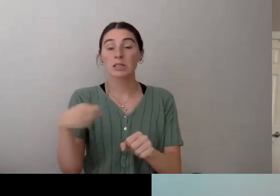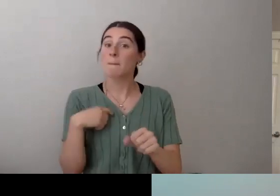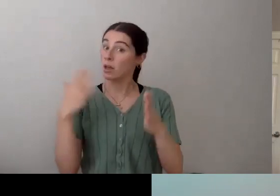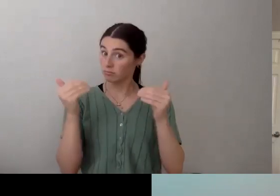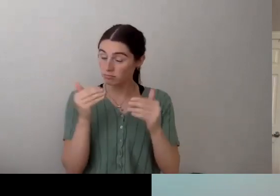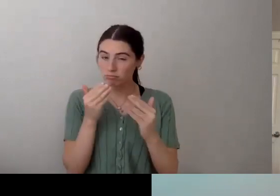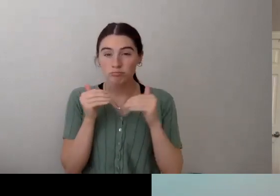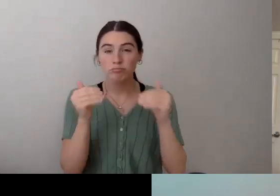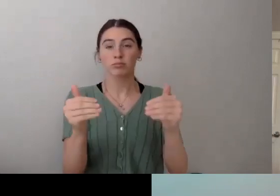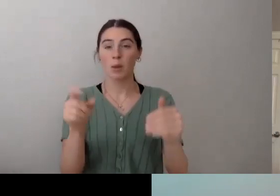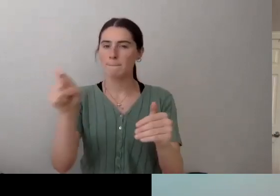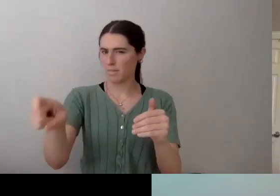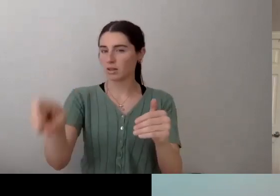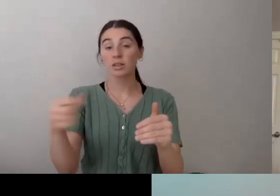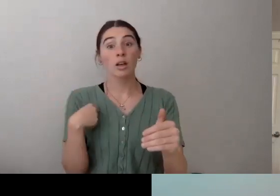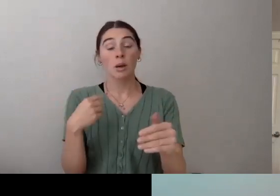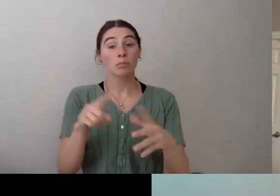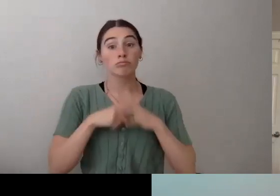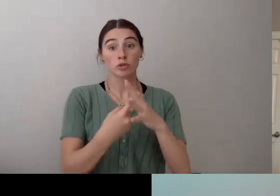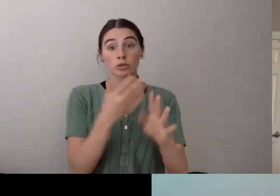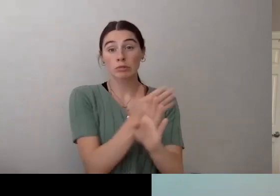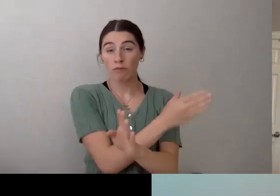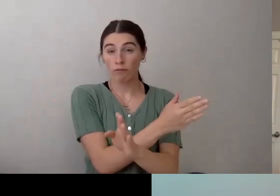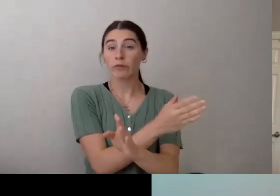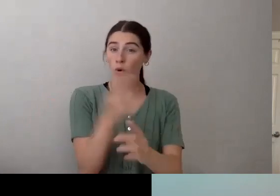does anybody have any questions?